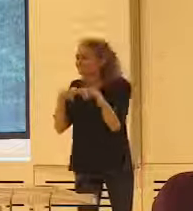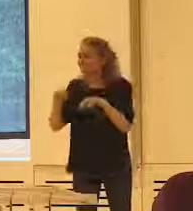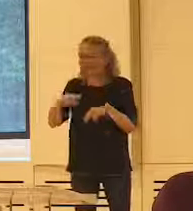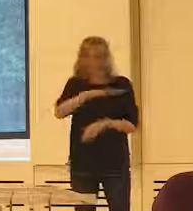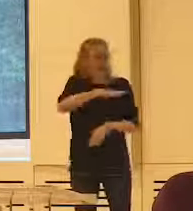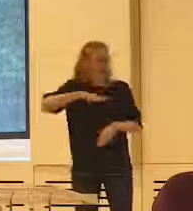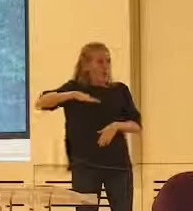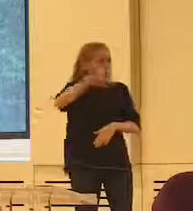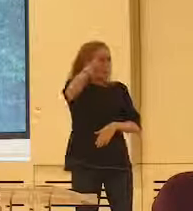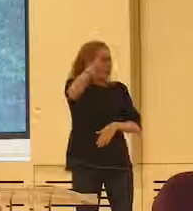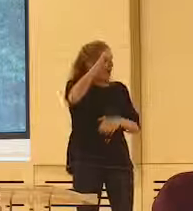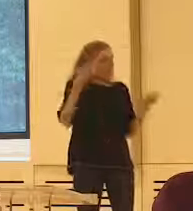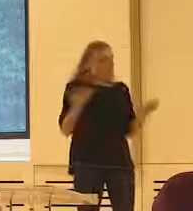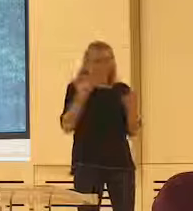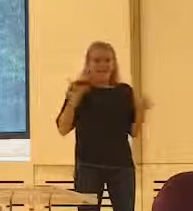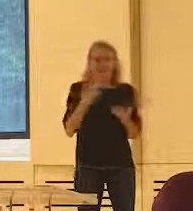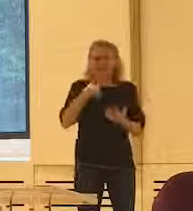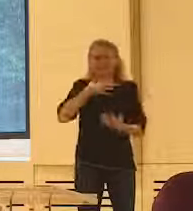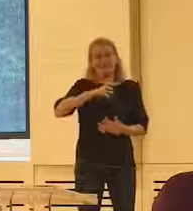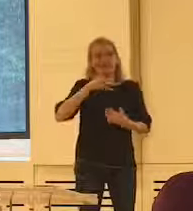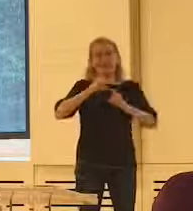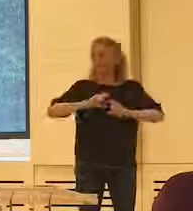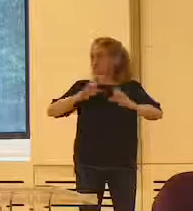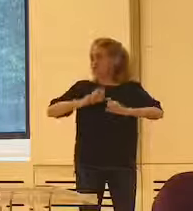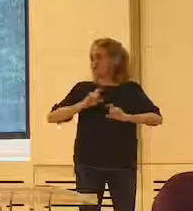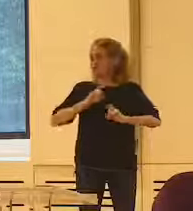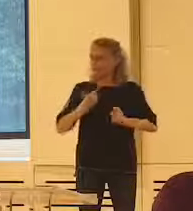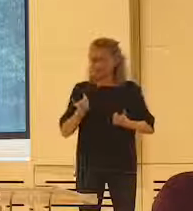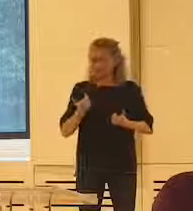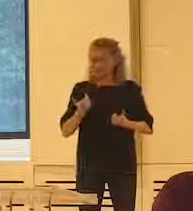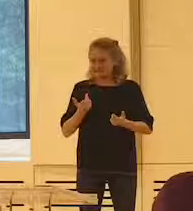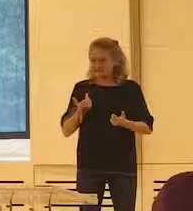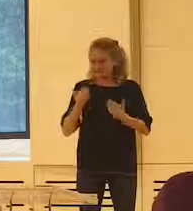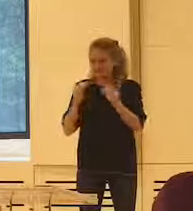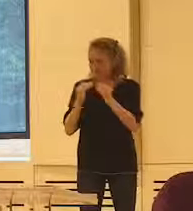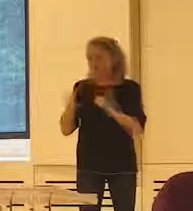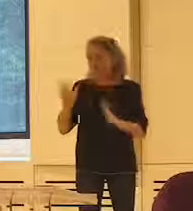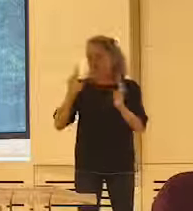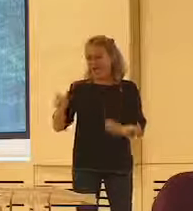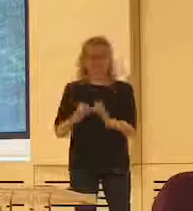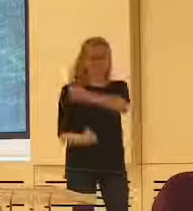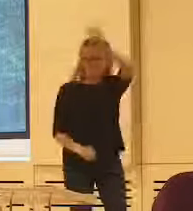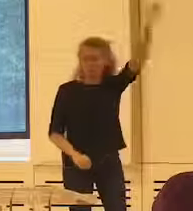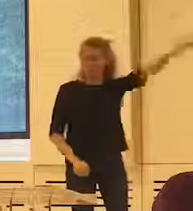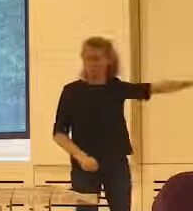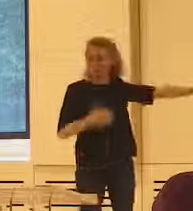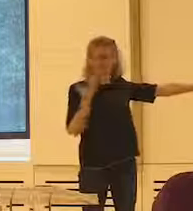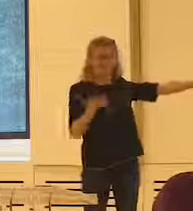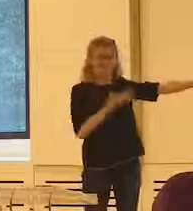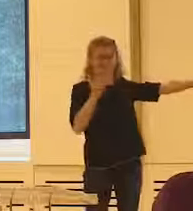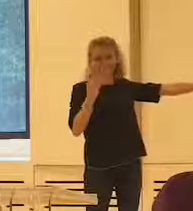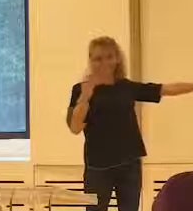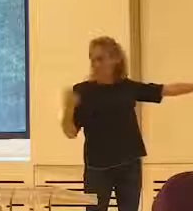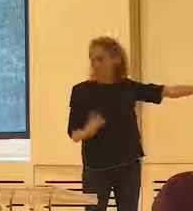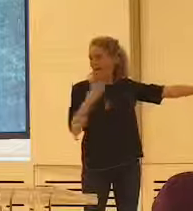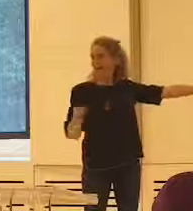there when you get home. And then they know where they're going and they feel quite comfortable to be at home, but there's